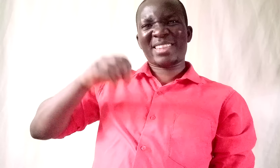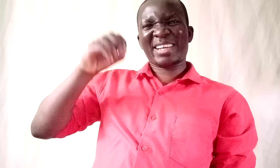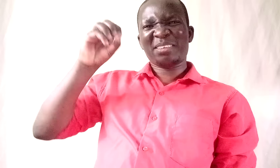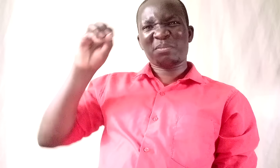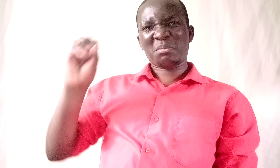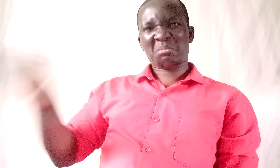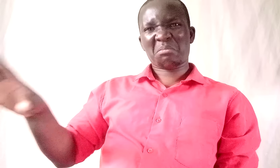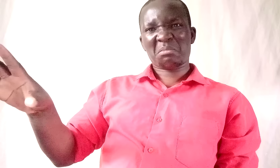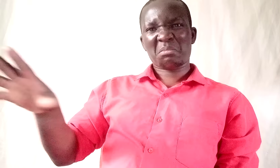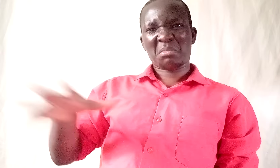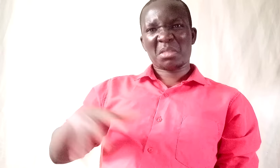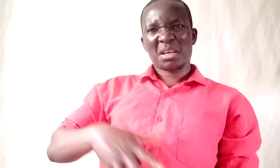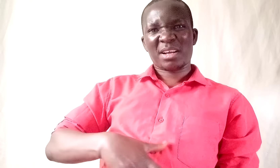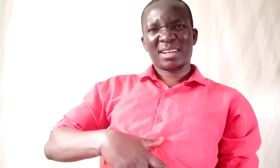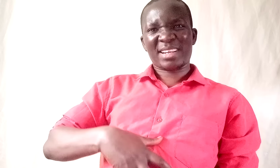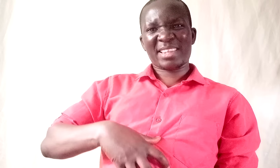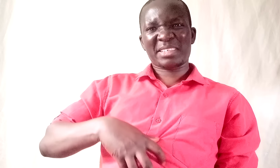then like this.